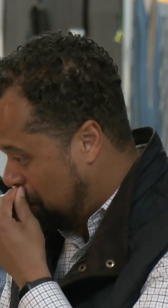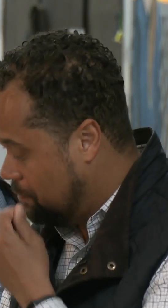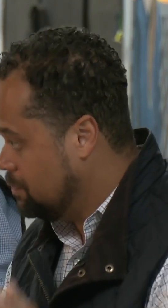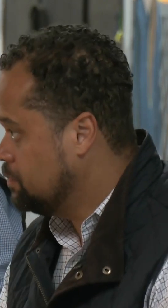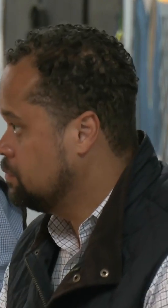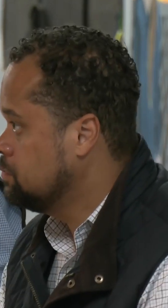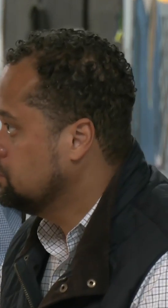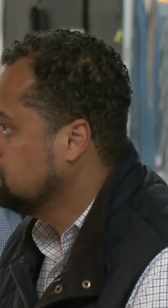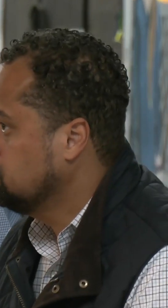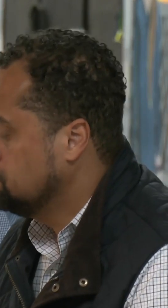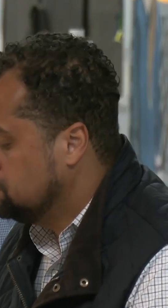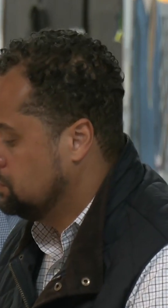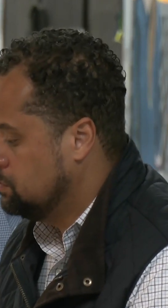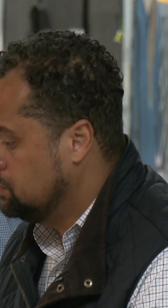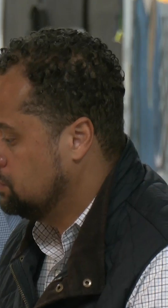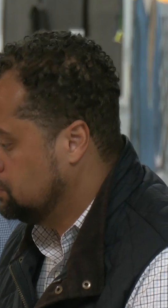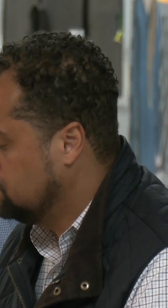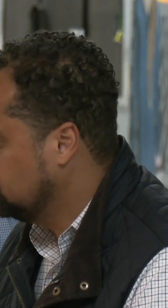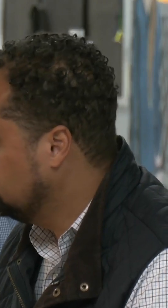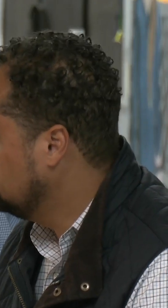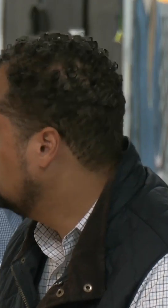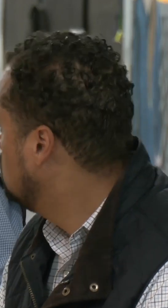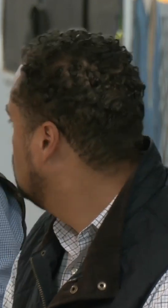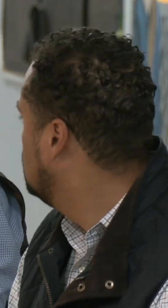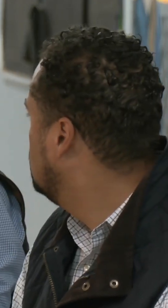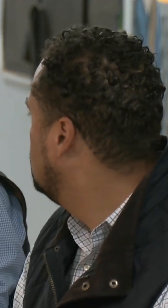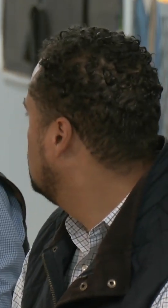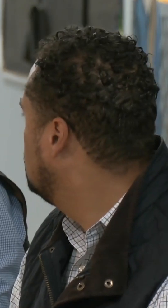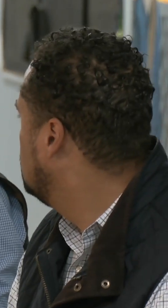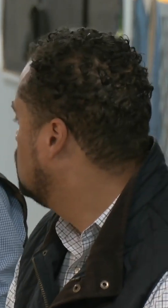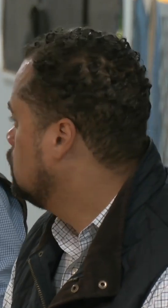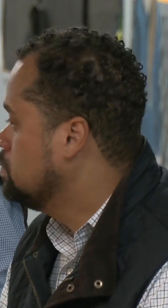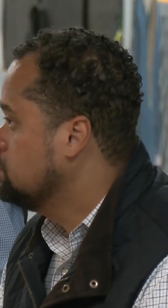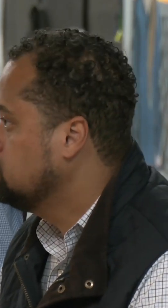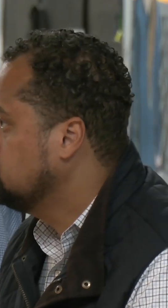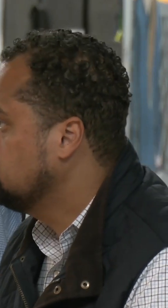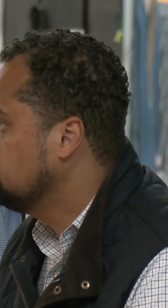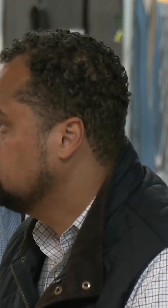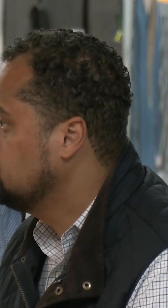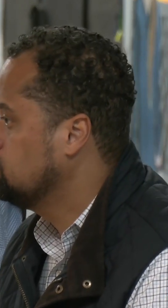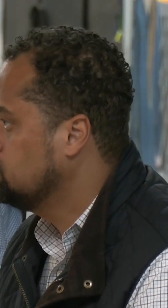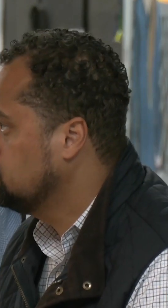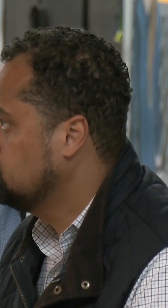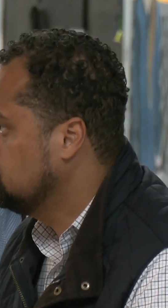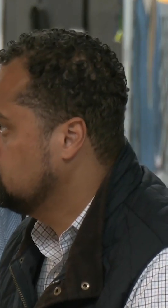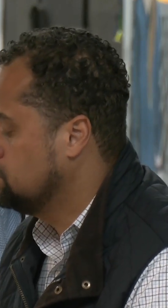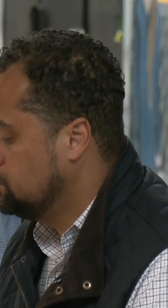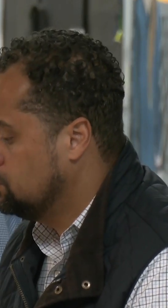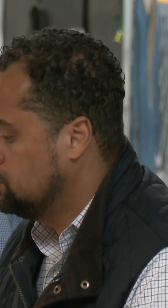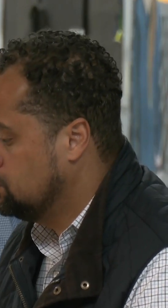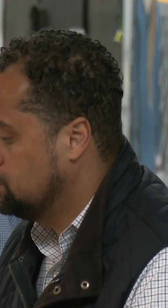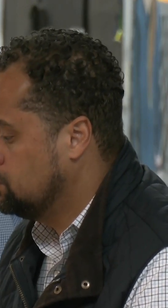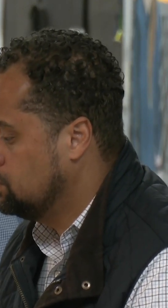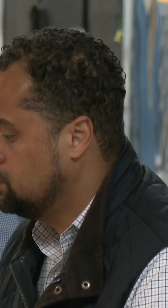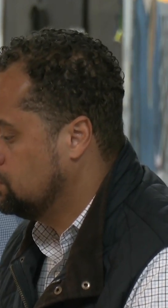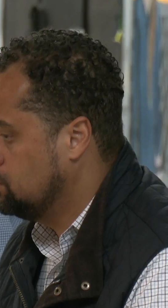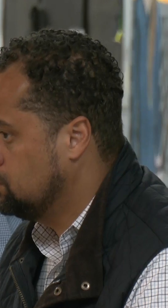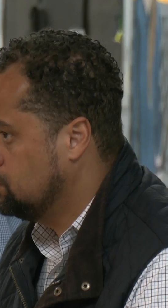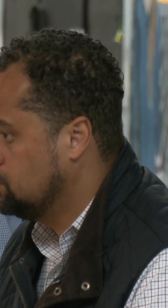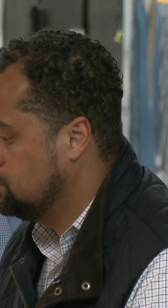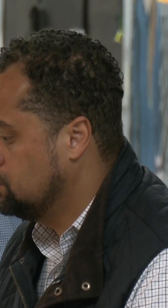Park with Tower Grove Park and all of the commercial districts in between. So Merrimack, Chippewa, Cherokee, Grand South